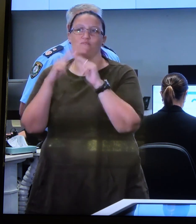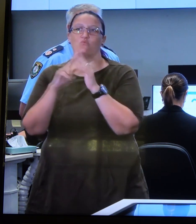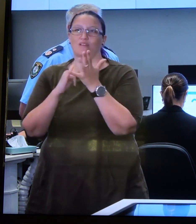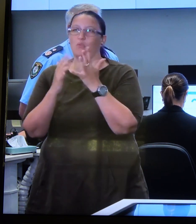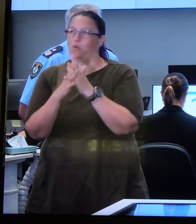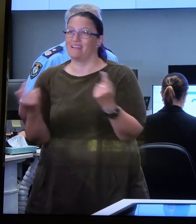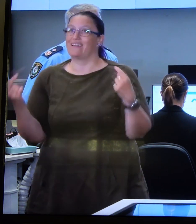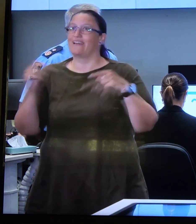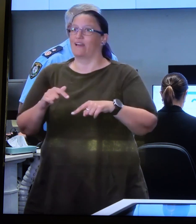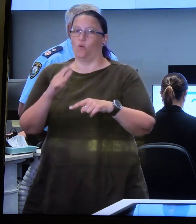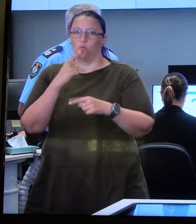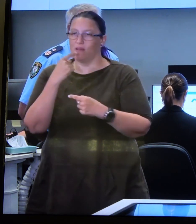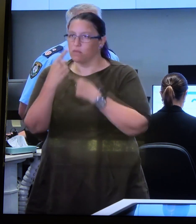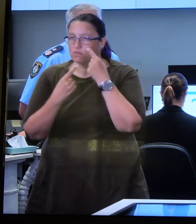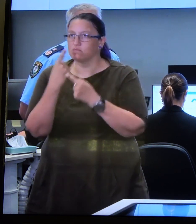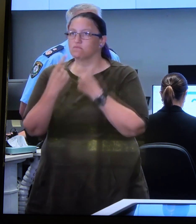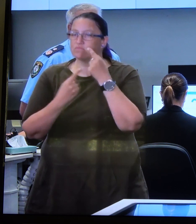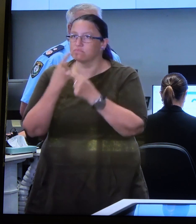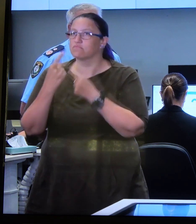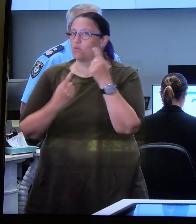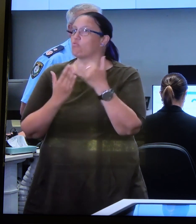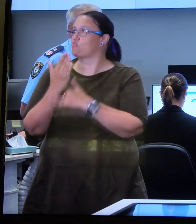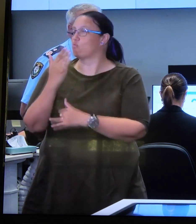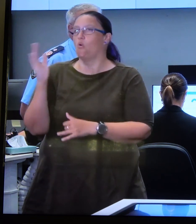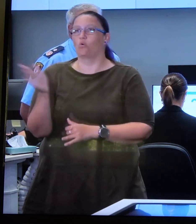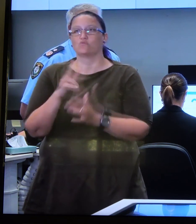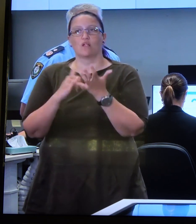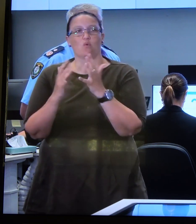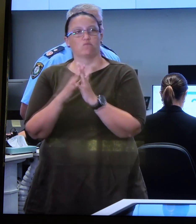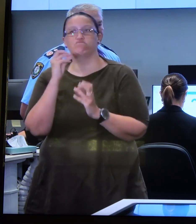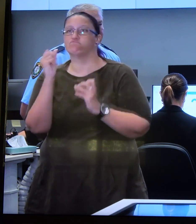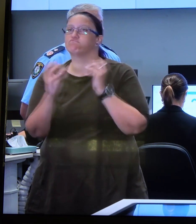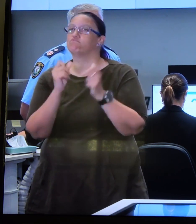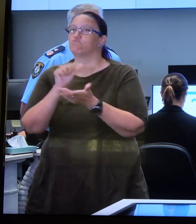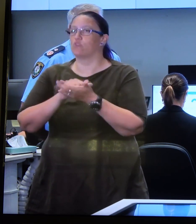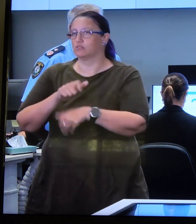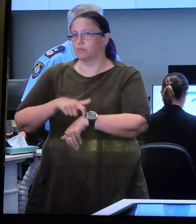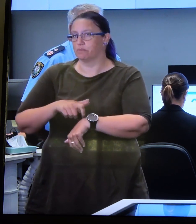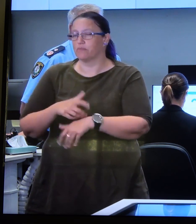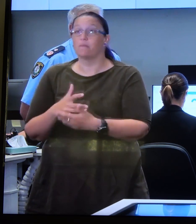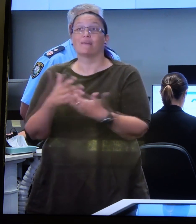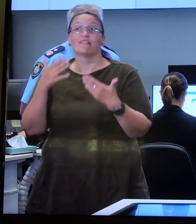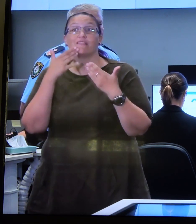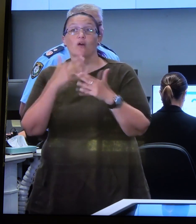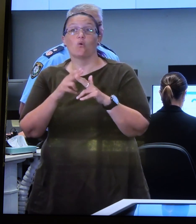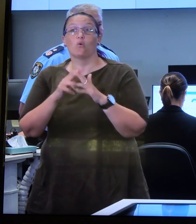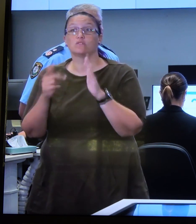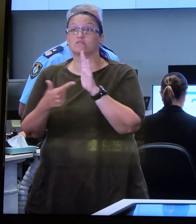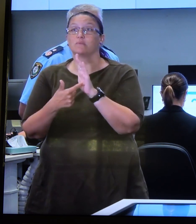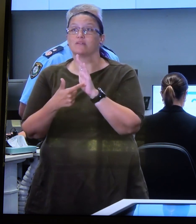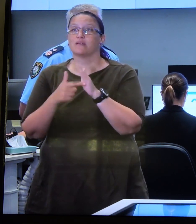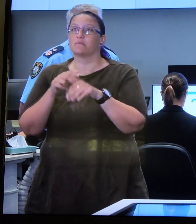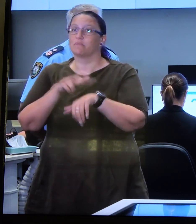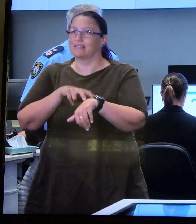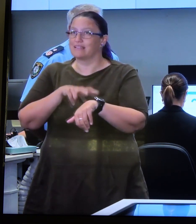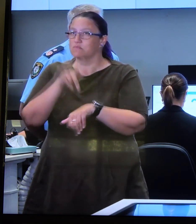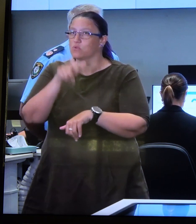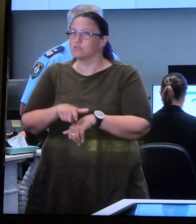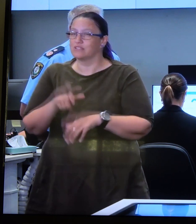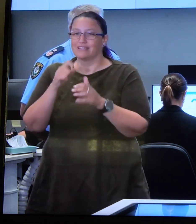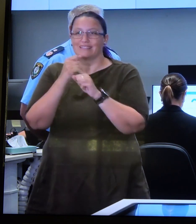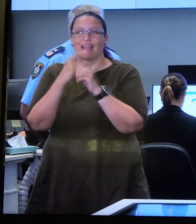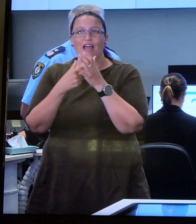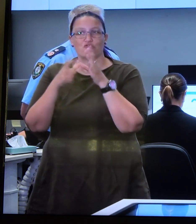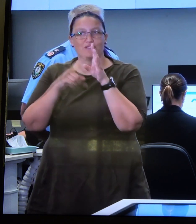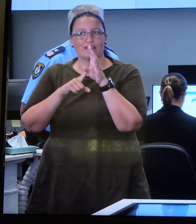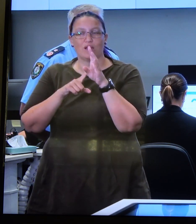information to all of our citizens. I also want to thank Deputy Police Commissioner Gary Warboys, who's with us this morning. Gary, as